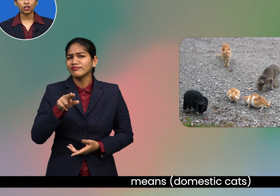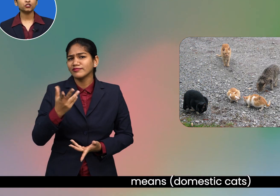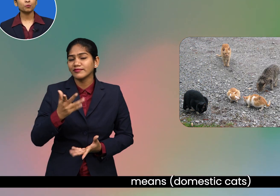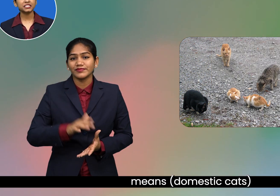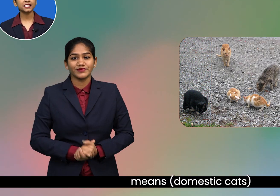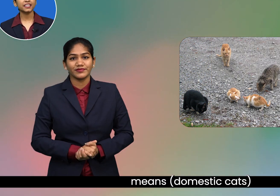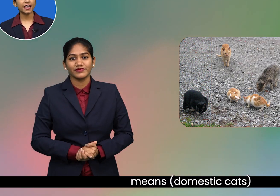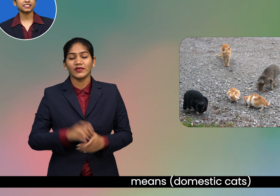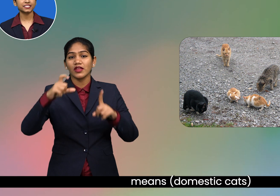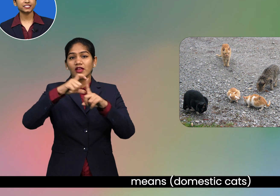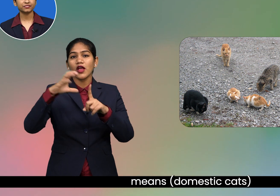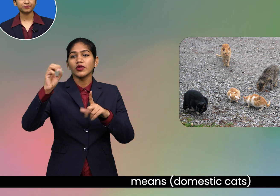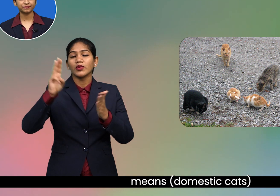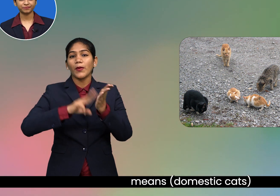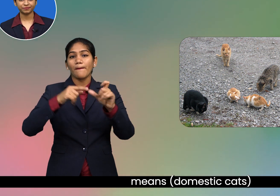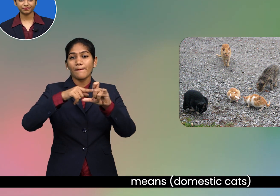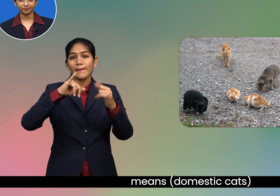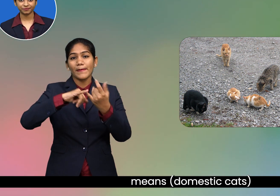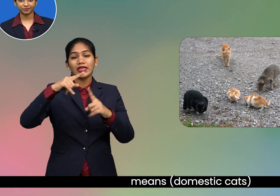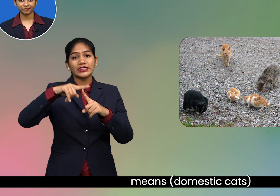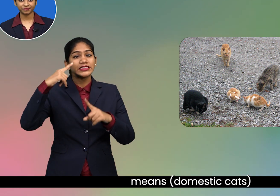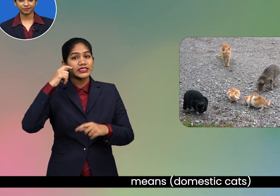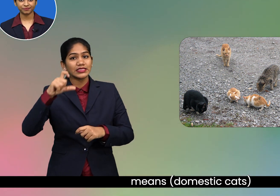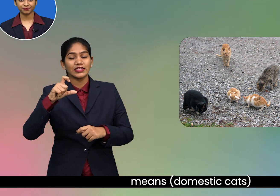means domestic cats.